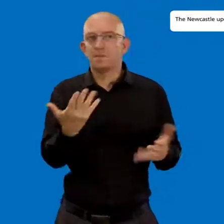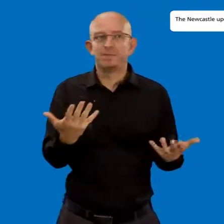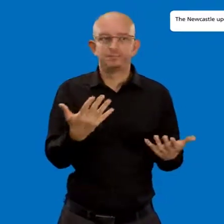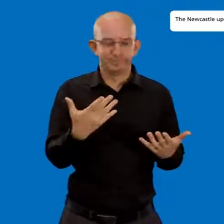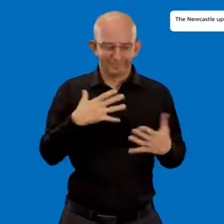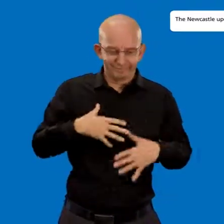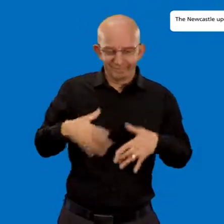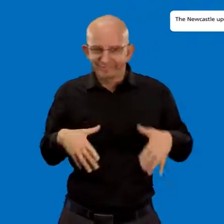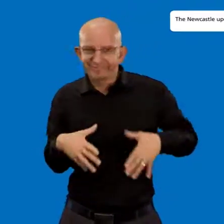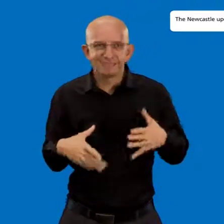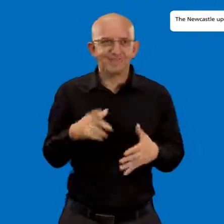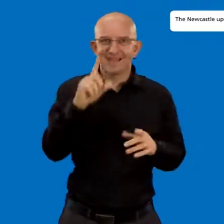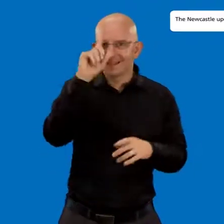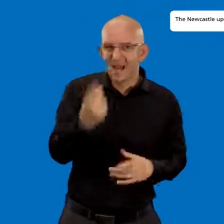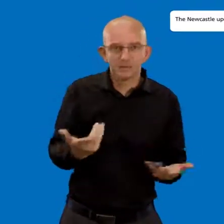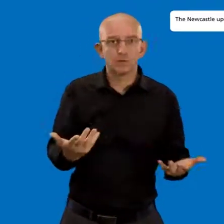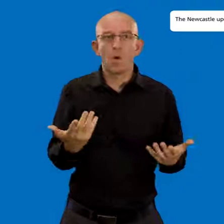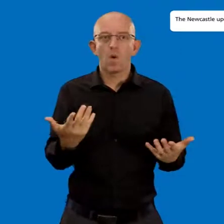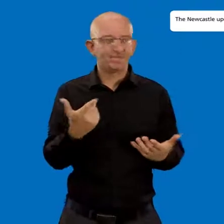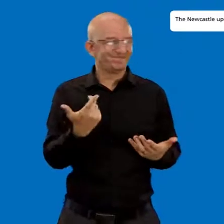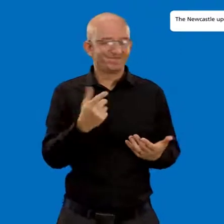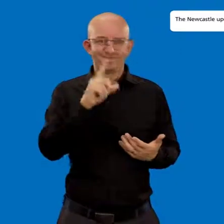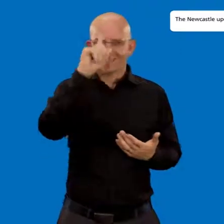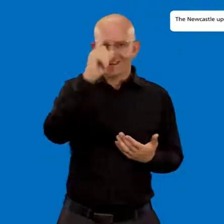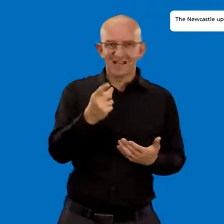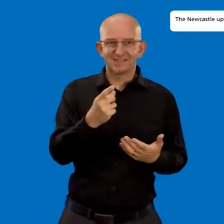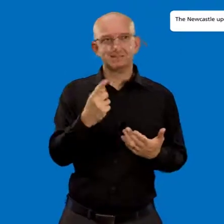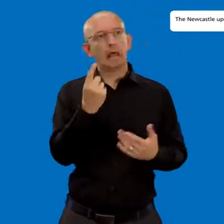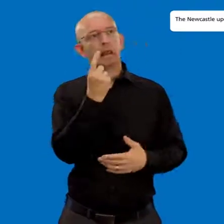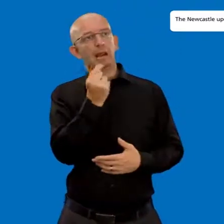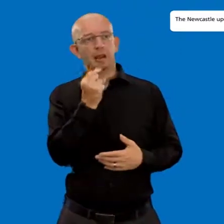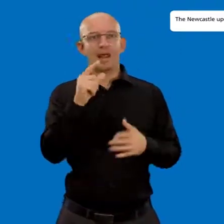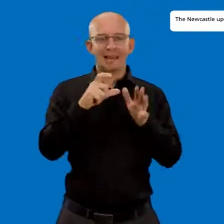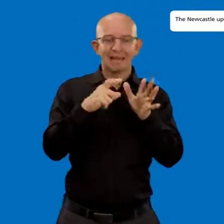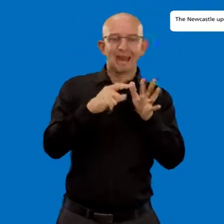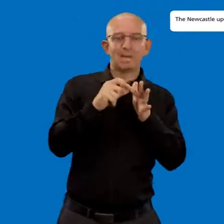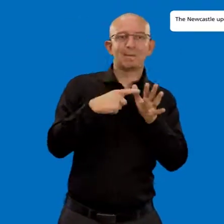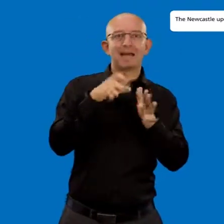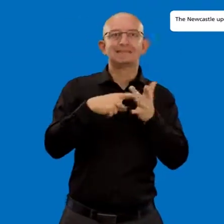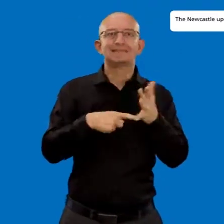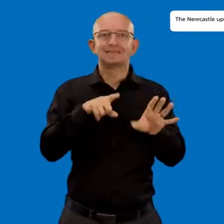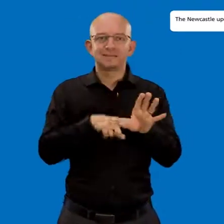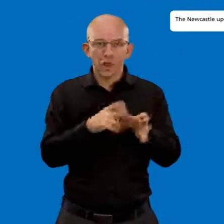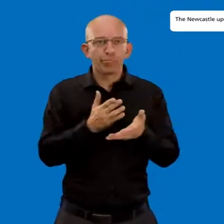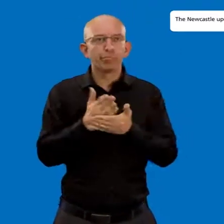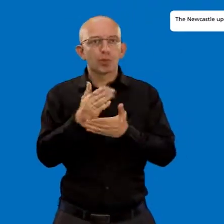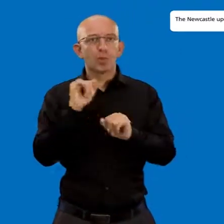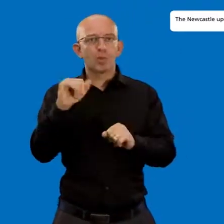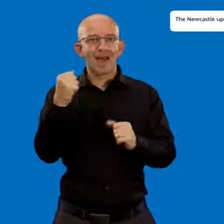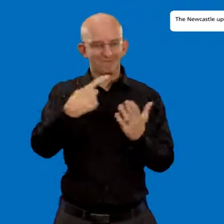physical incapacity or lack of capacity within the meaning of the Mental Capacity